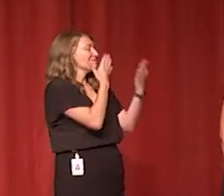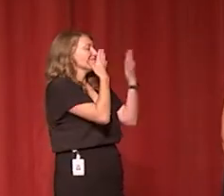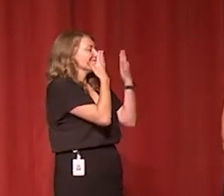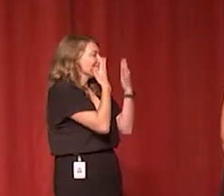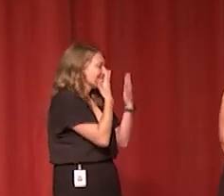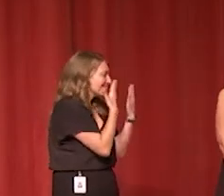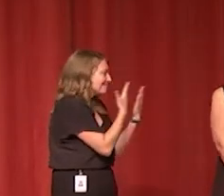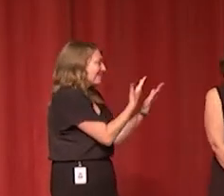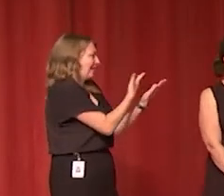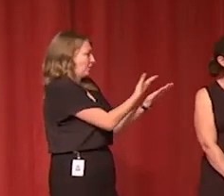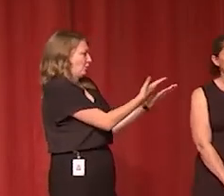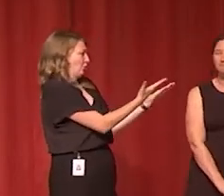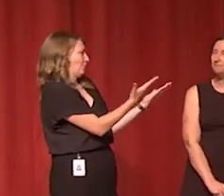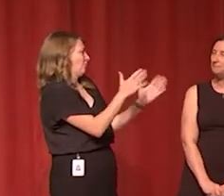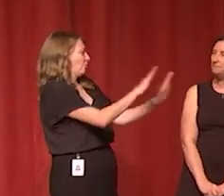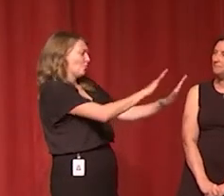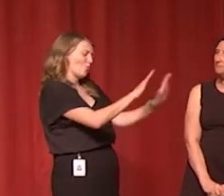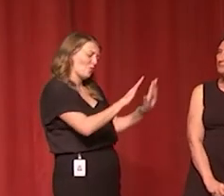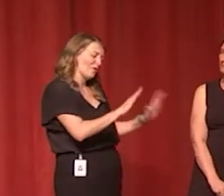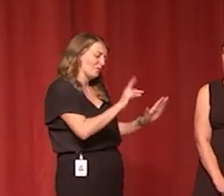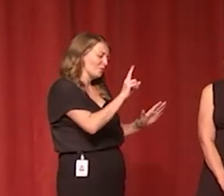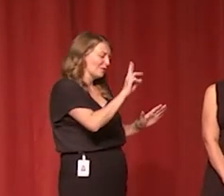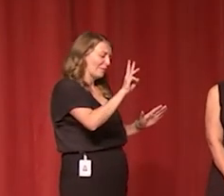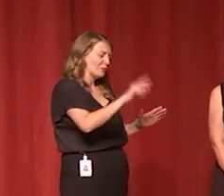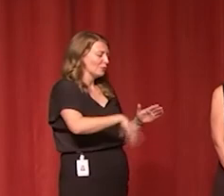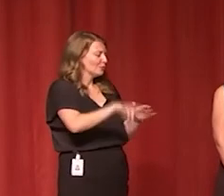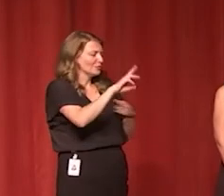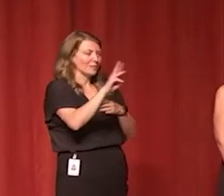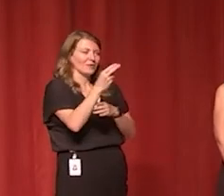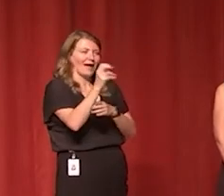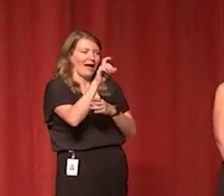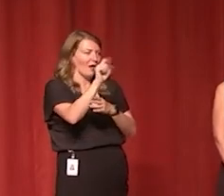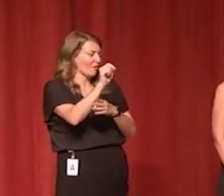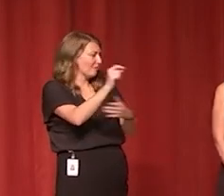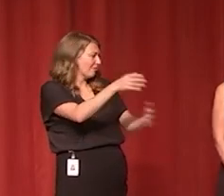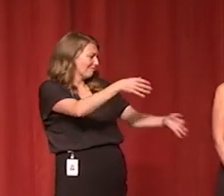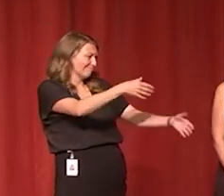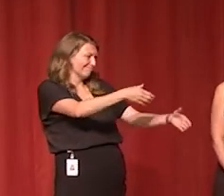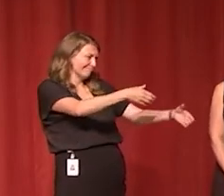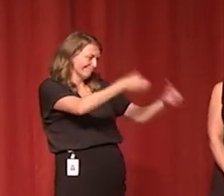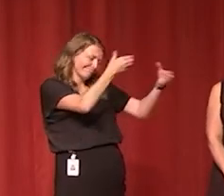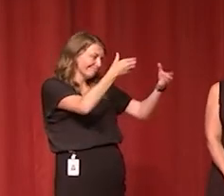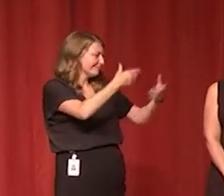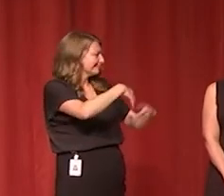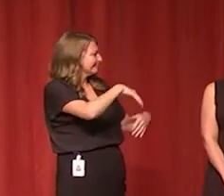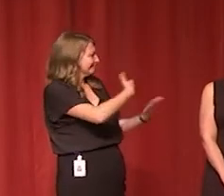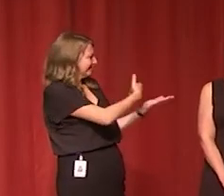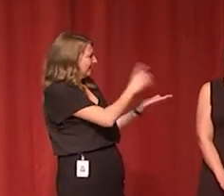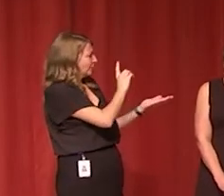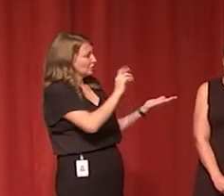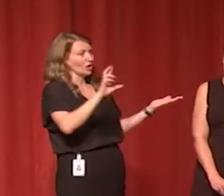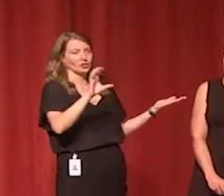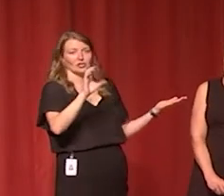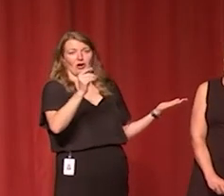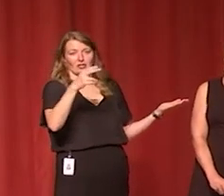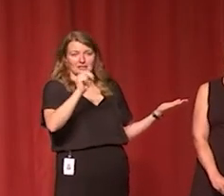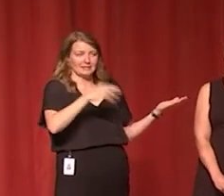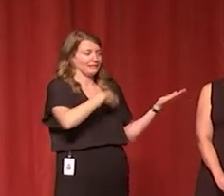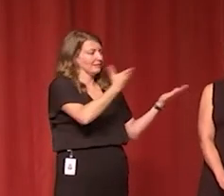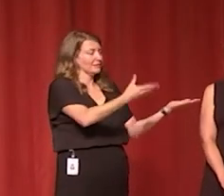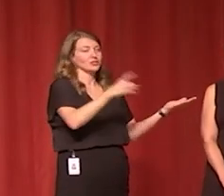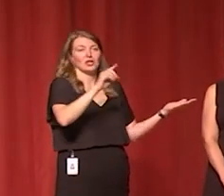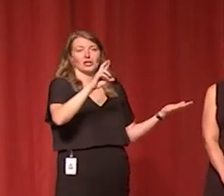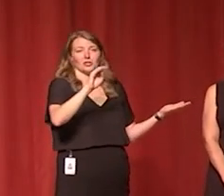to our wonderful UW Health experts and colleagues, Dr. Carlson, Dr. Bogues, Dr. Temple. Thank